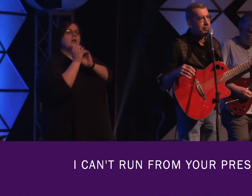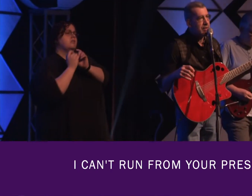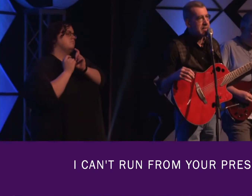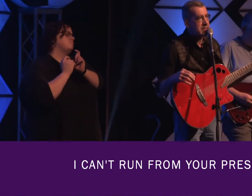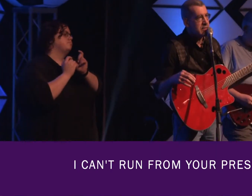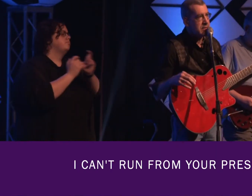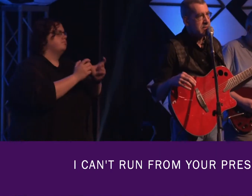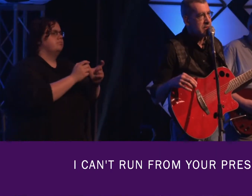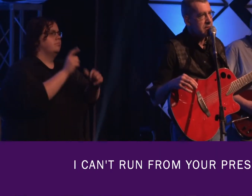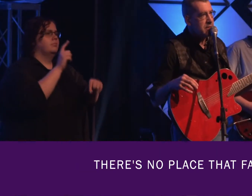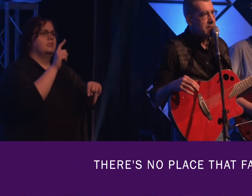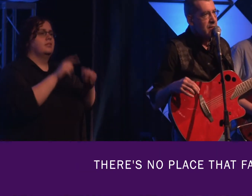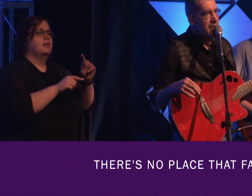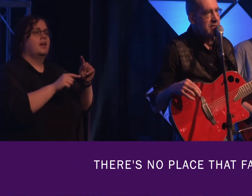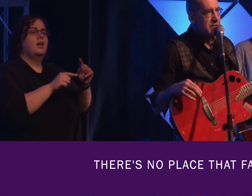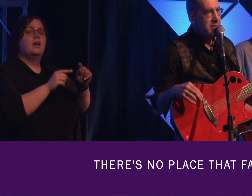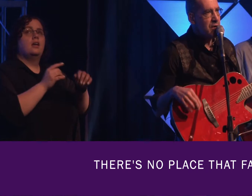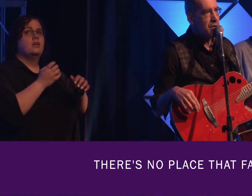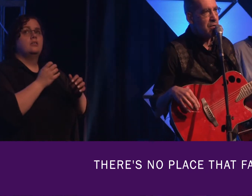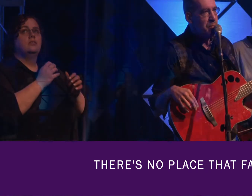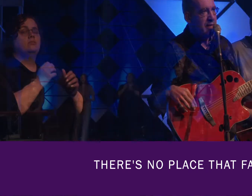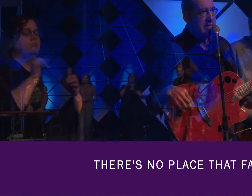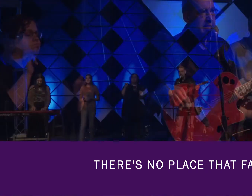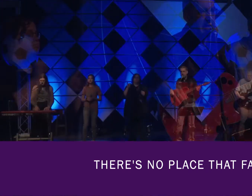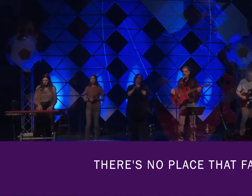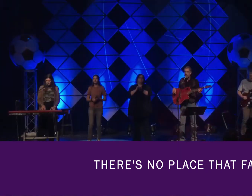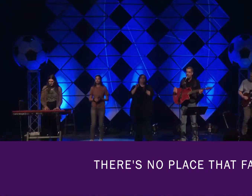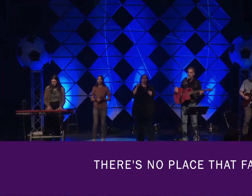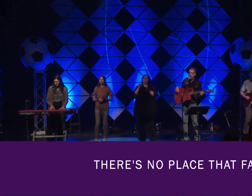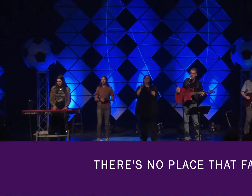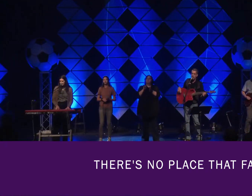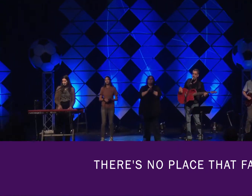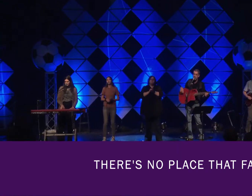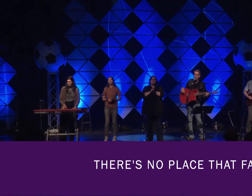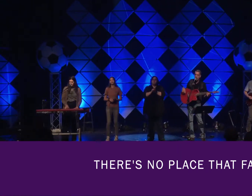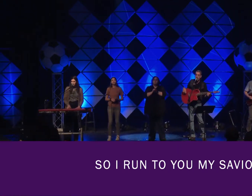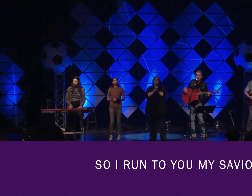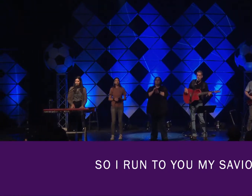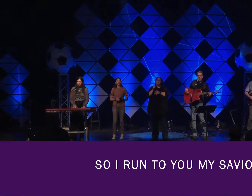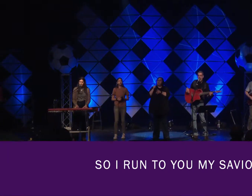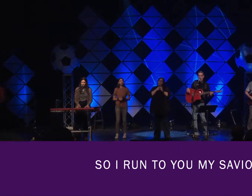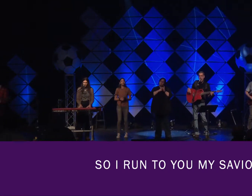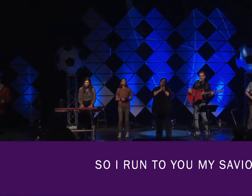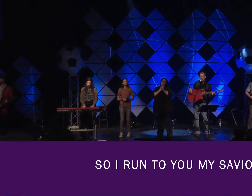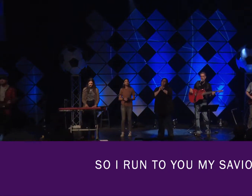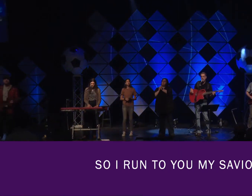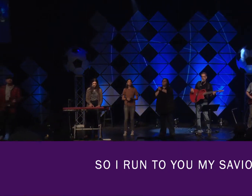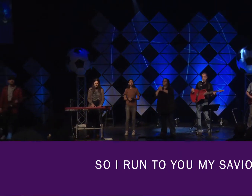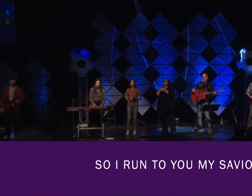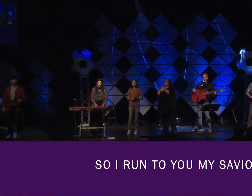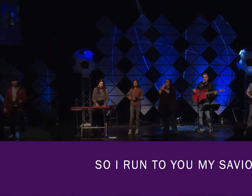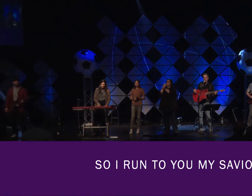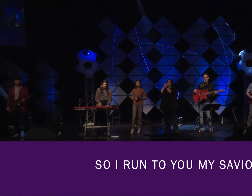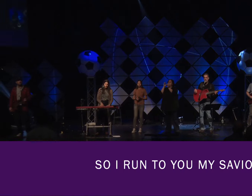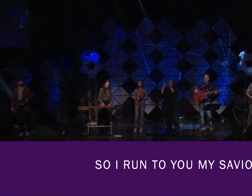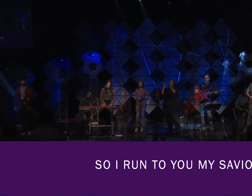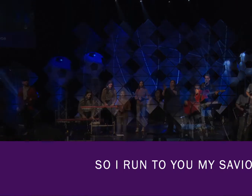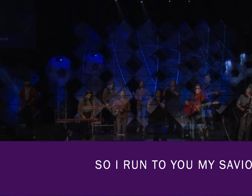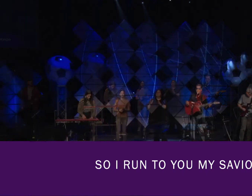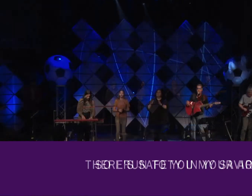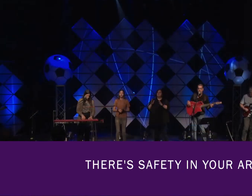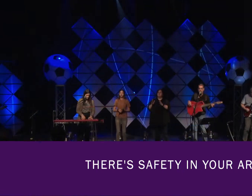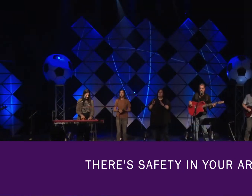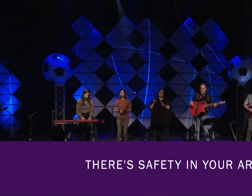your presence, there's no place that far. So I run to you, my